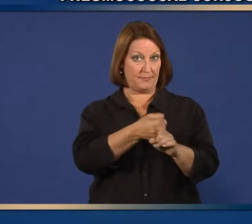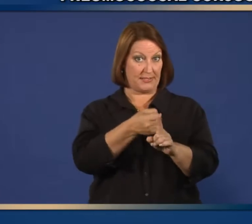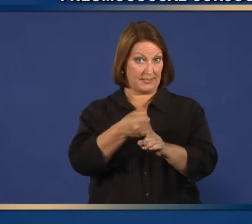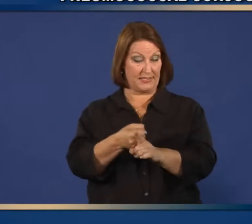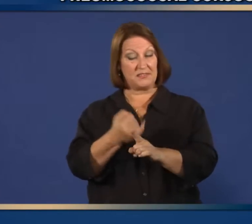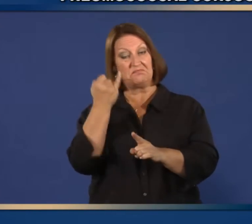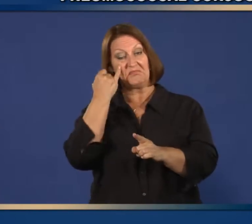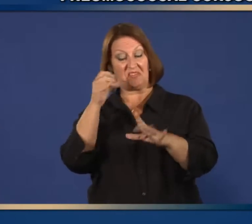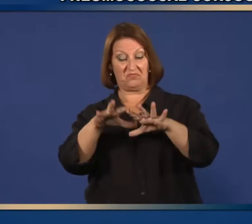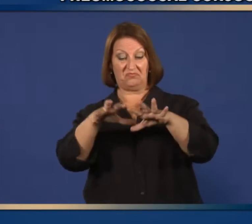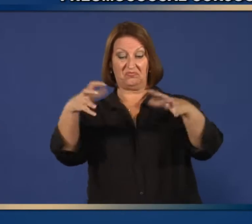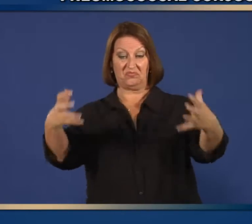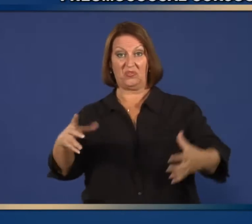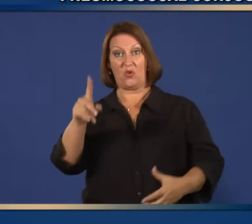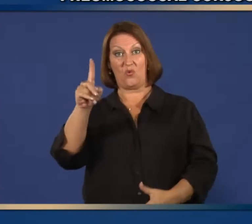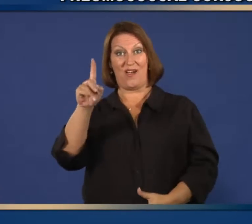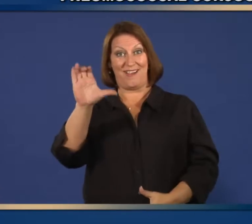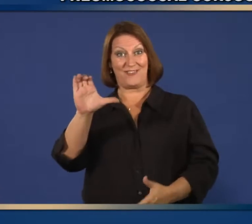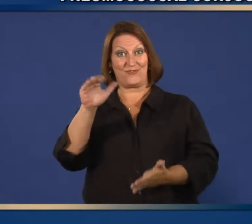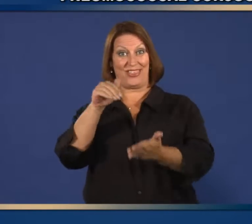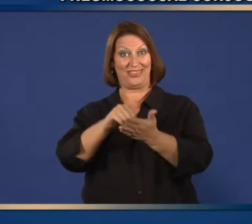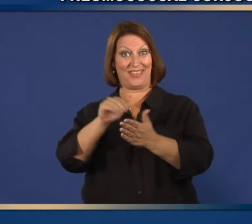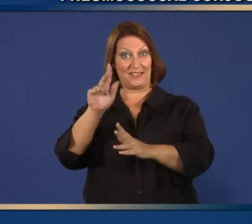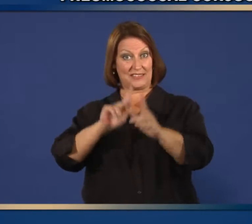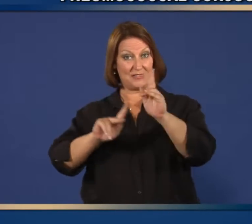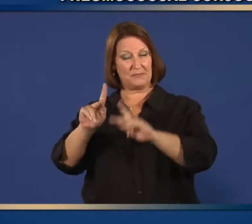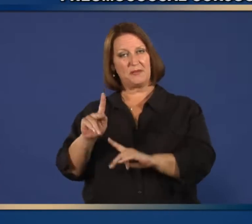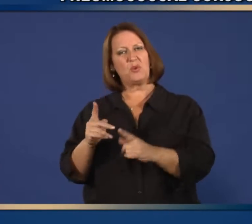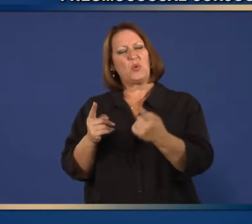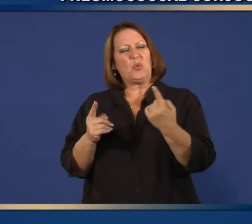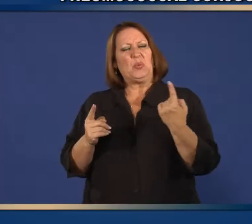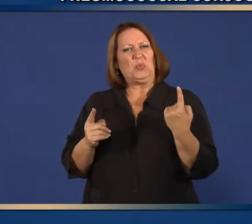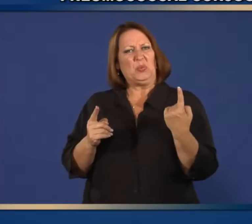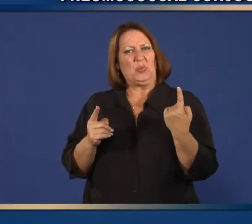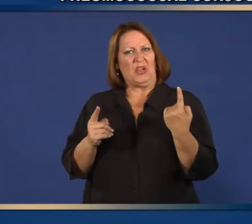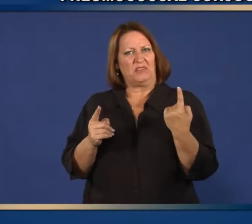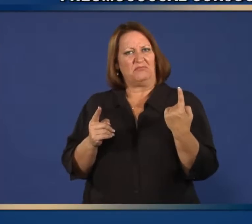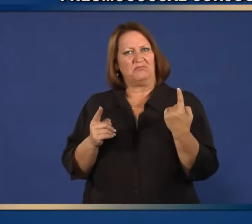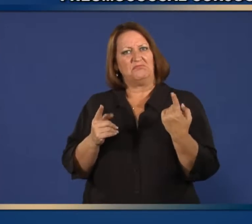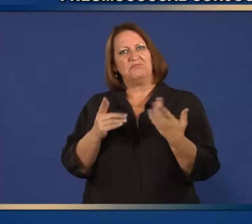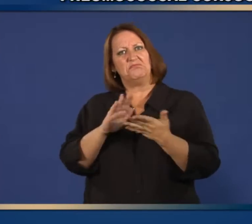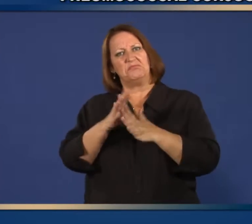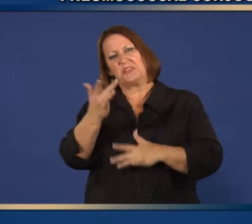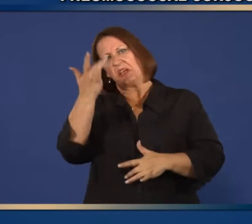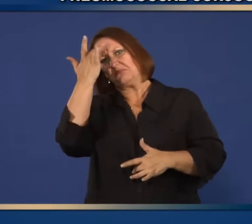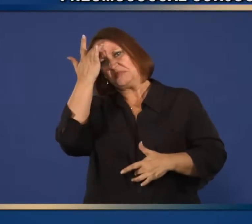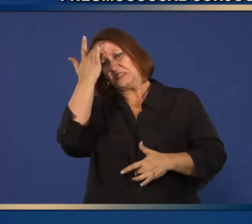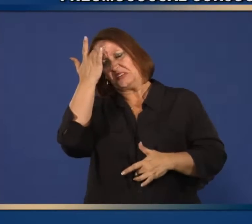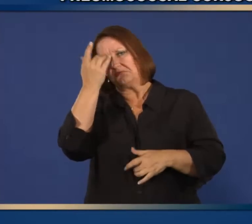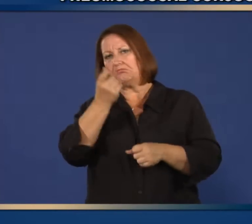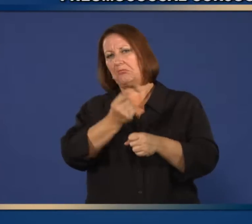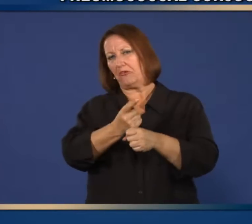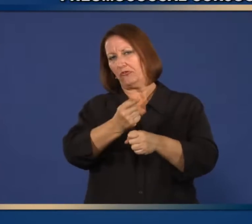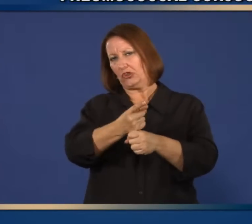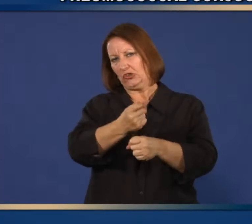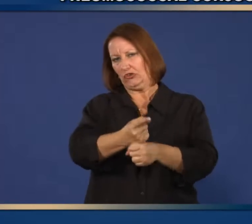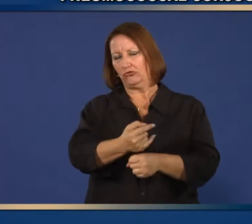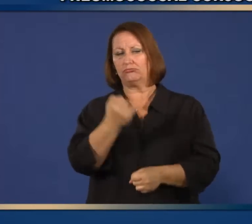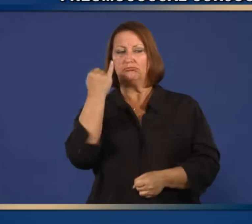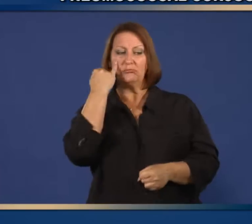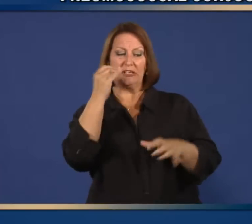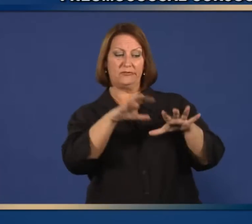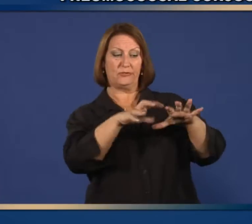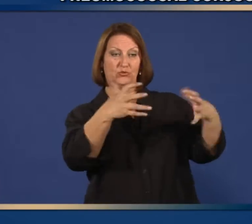Pneumococcal meningitis can also lead to other health problems, including deafness and